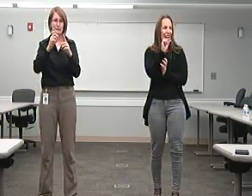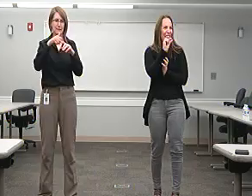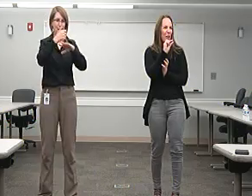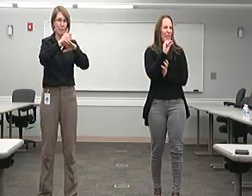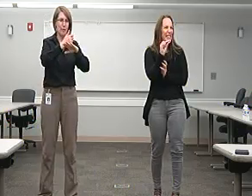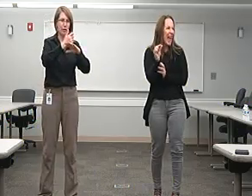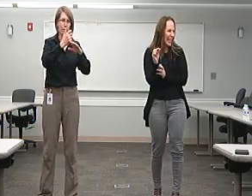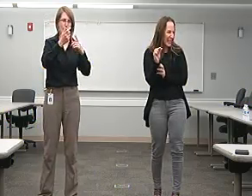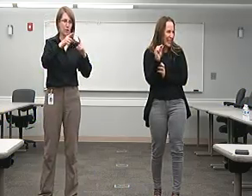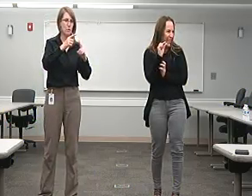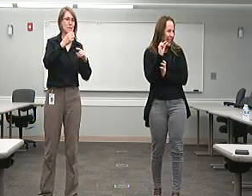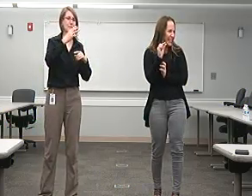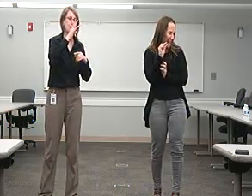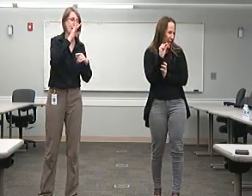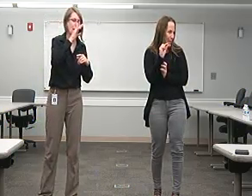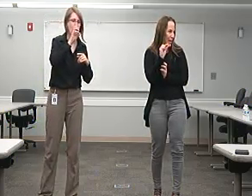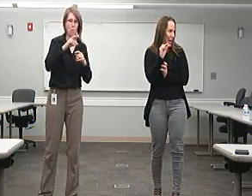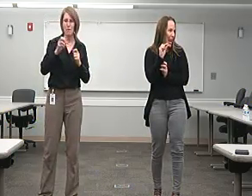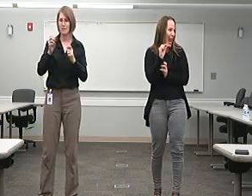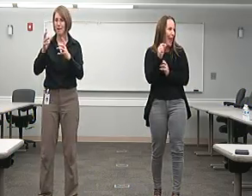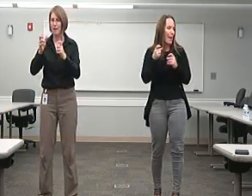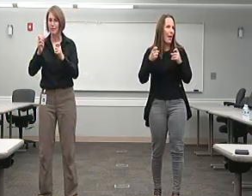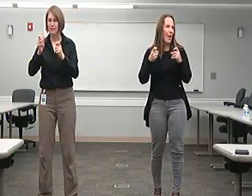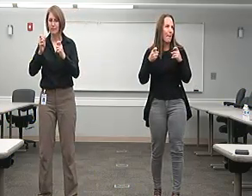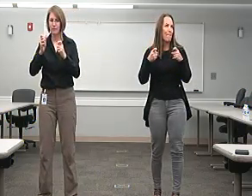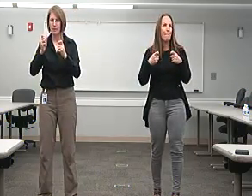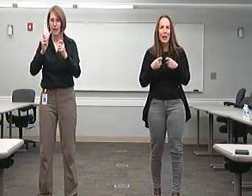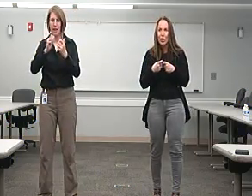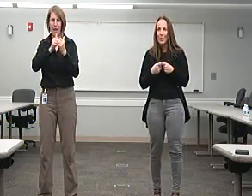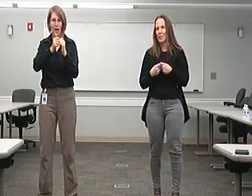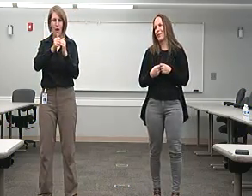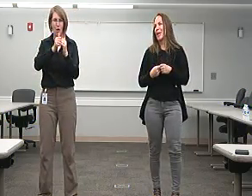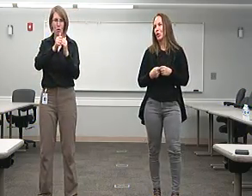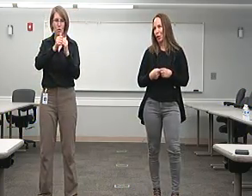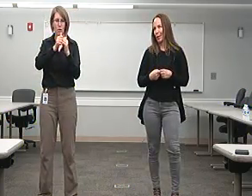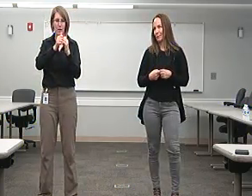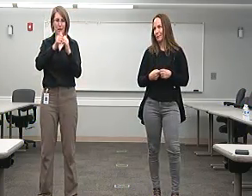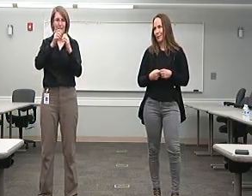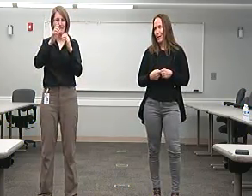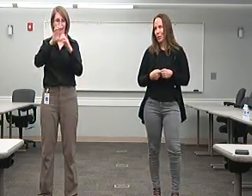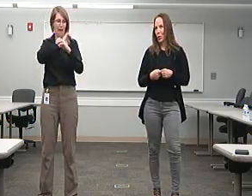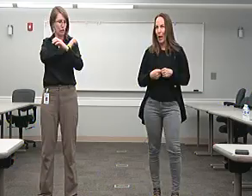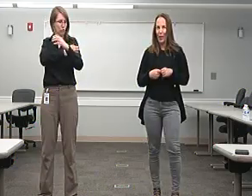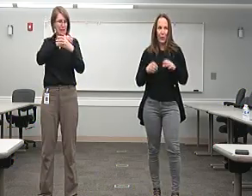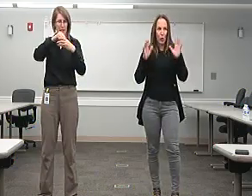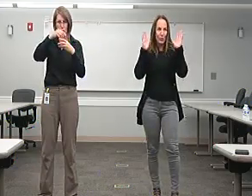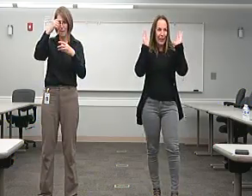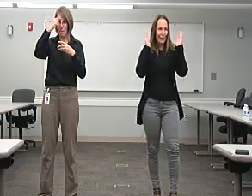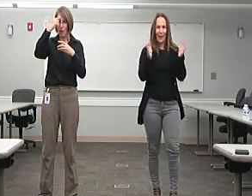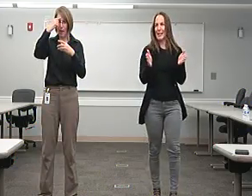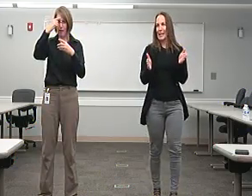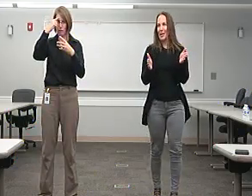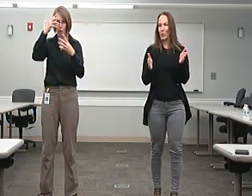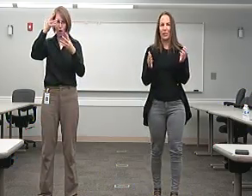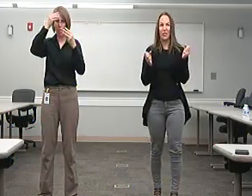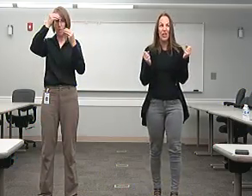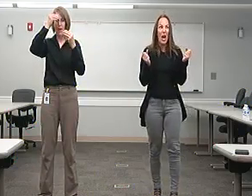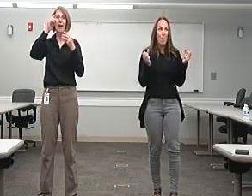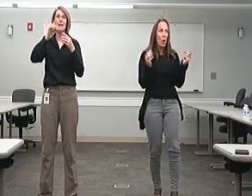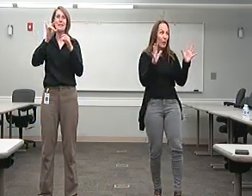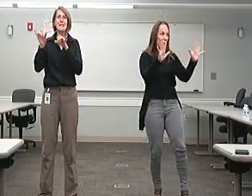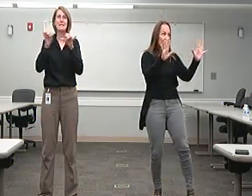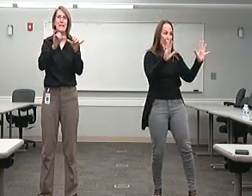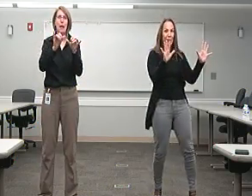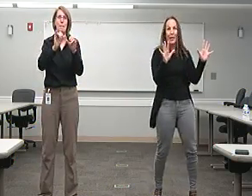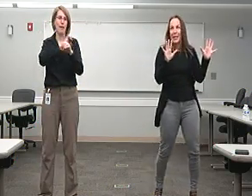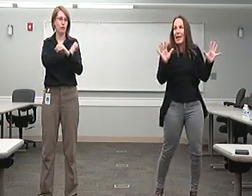exactly the same measurement of energy. So, and there's only a finite number. She's like, there's not more because you have